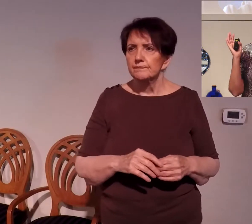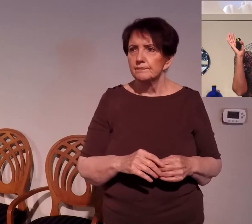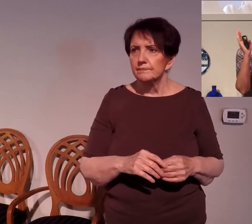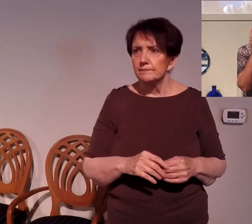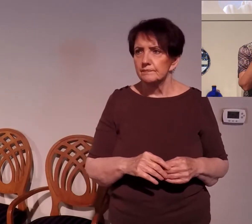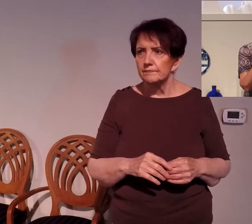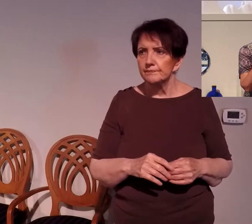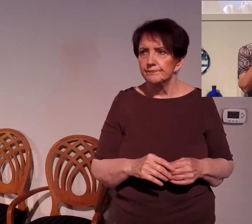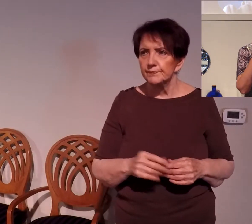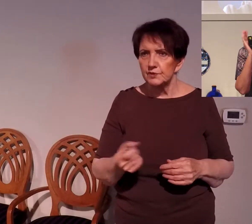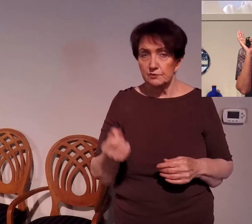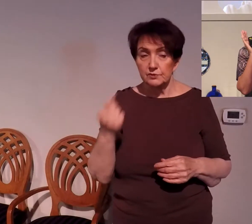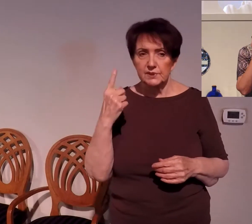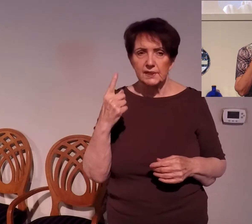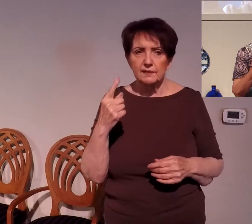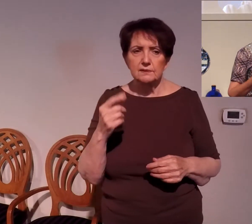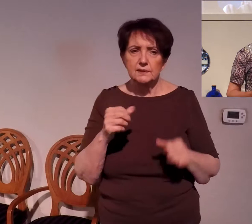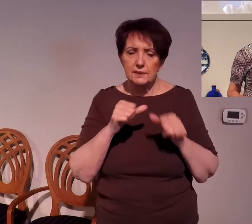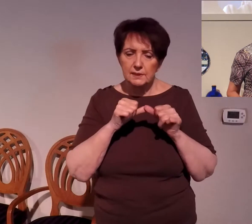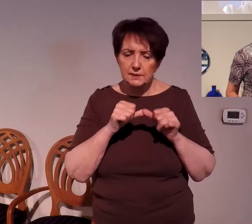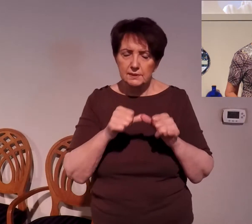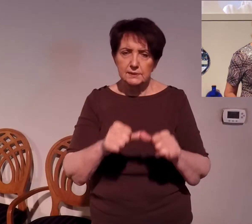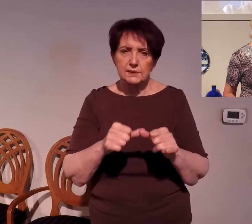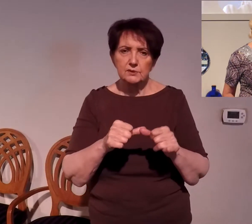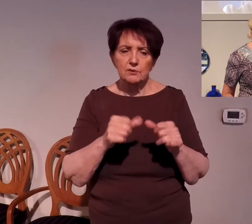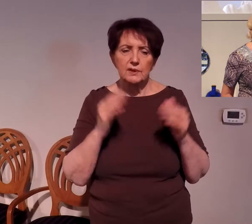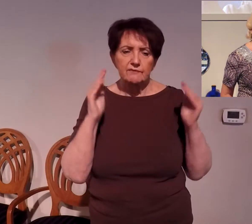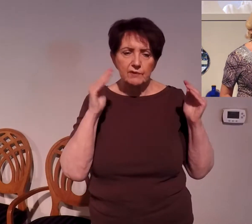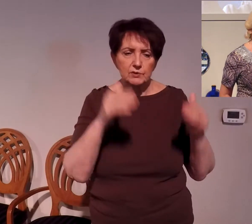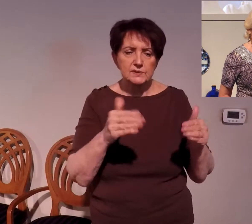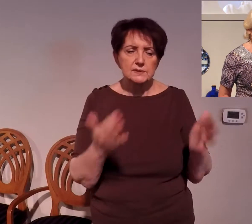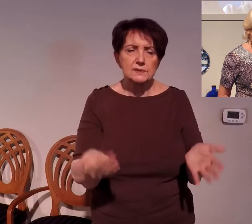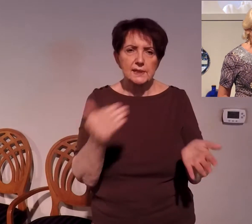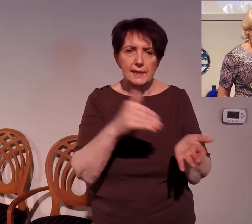you see? It continually refocuses us.